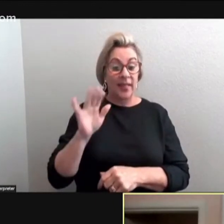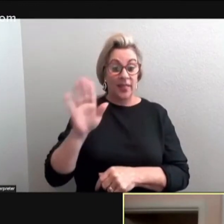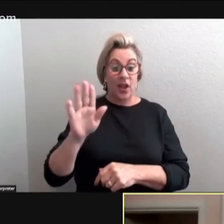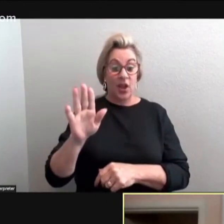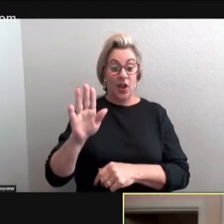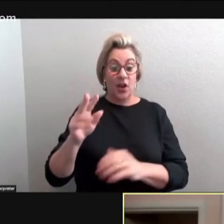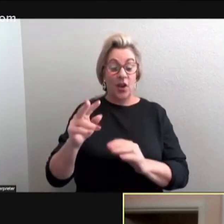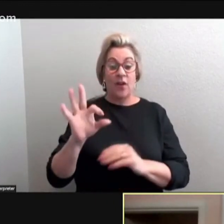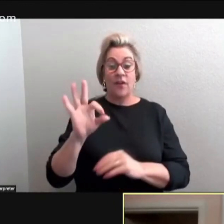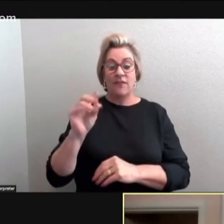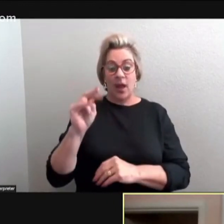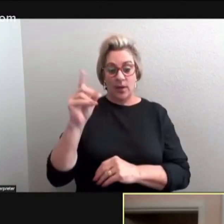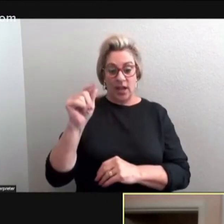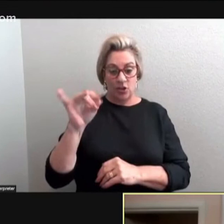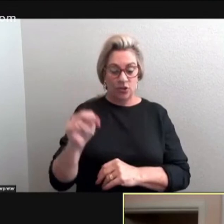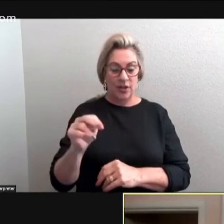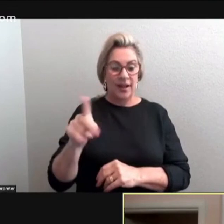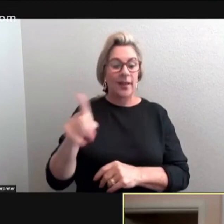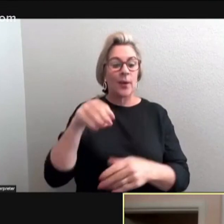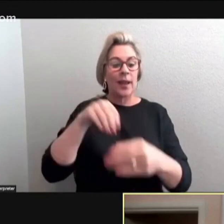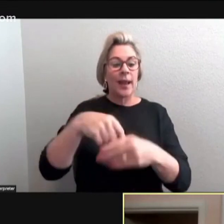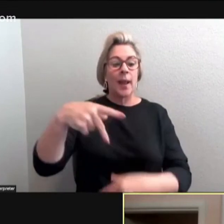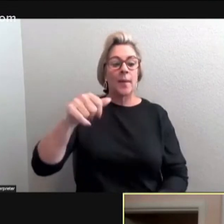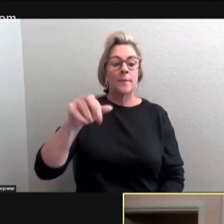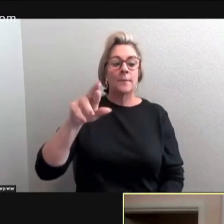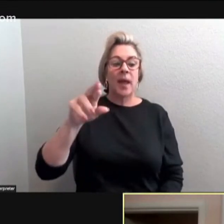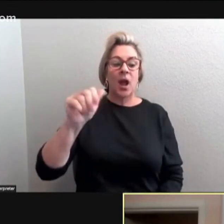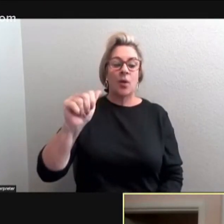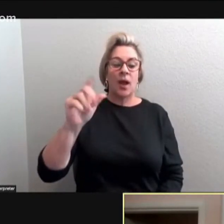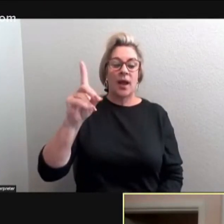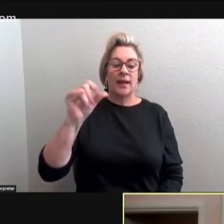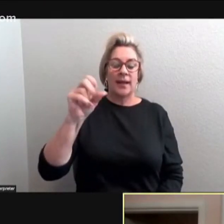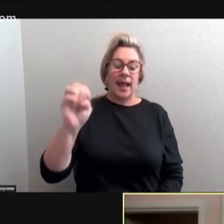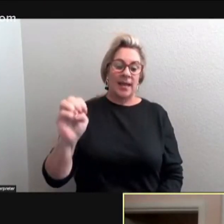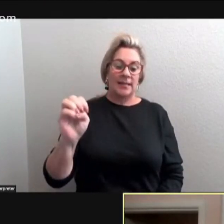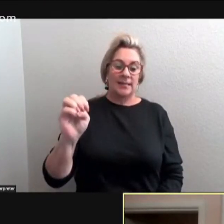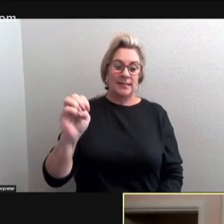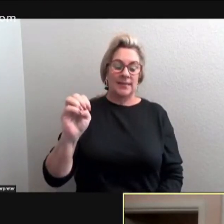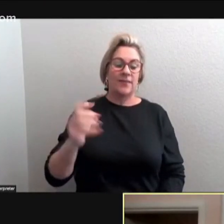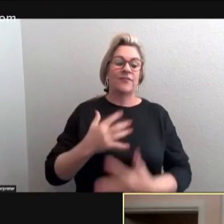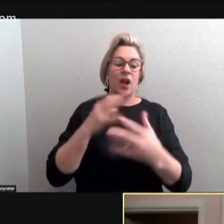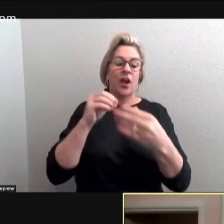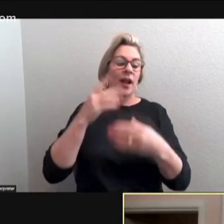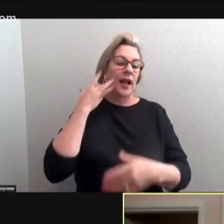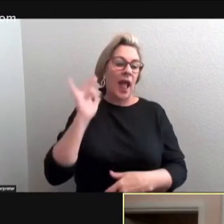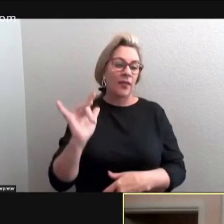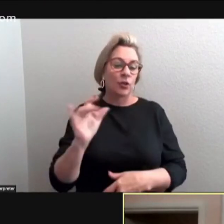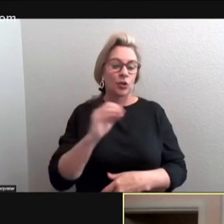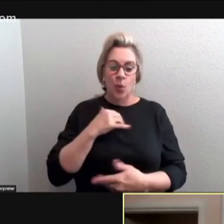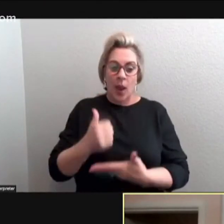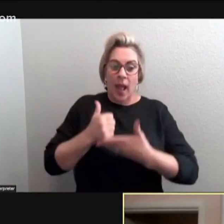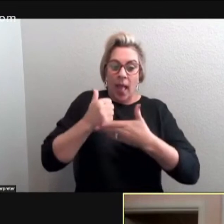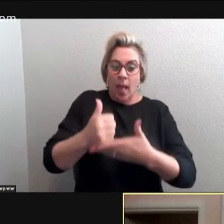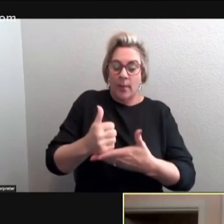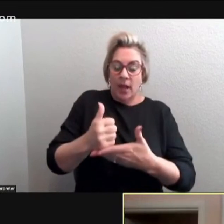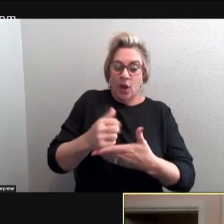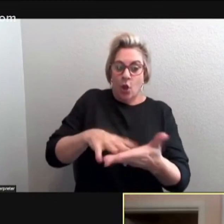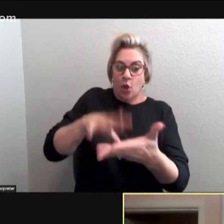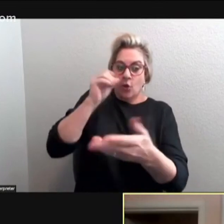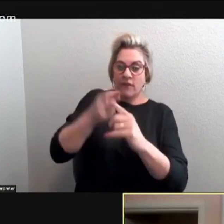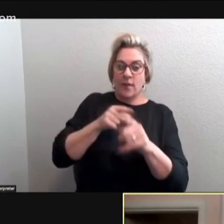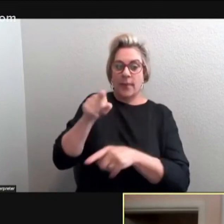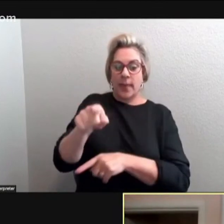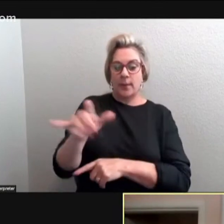was in response to the Paradise Fire in California. So we're in contact with our peers to learn their best practices.